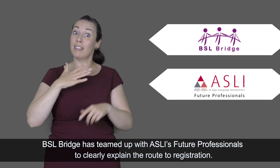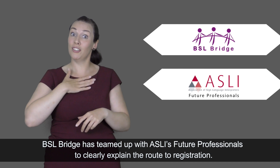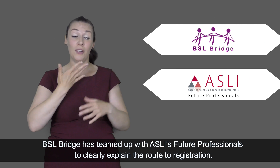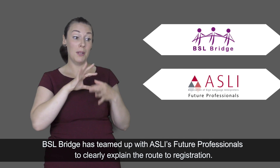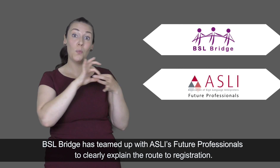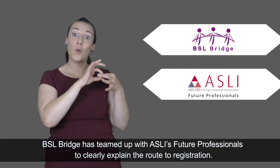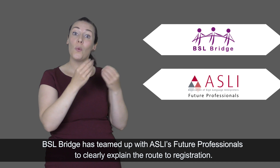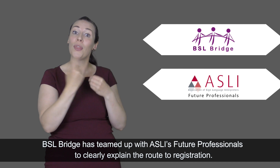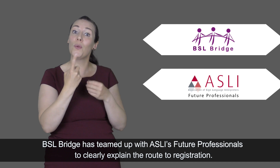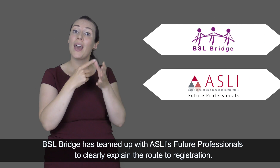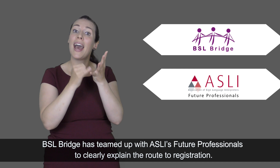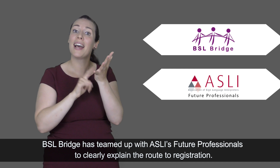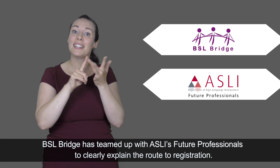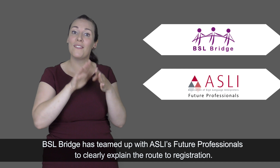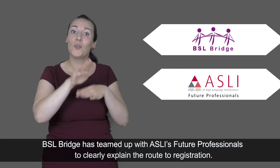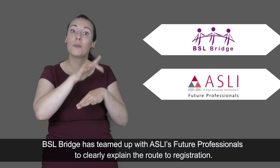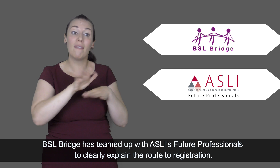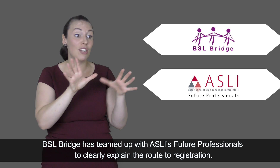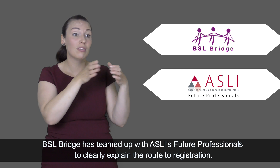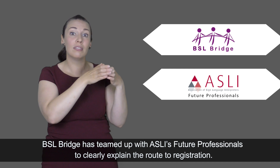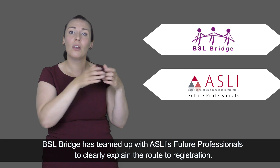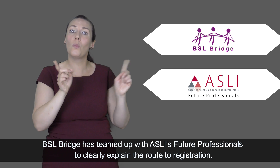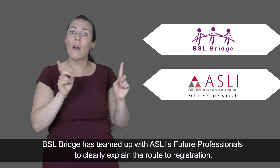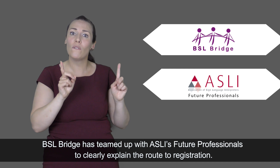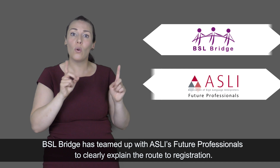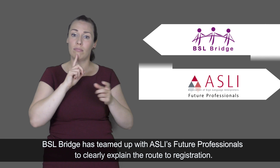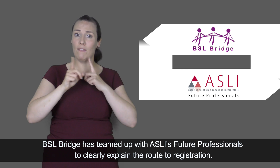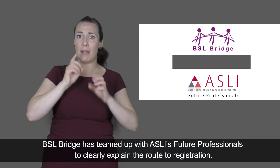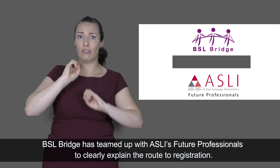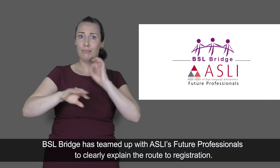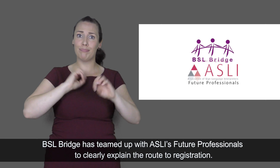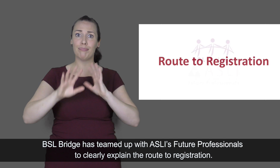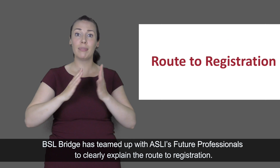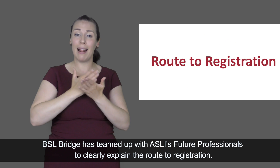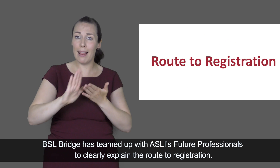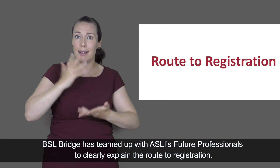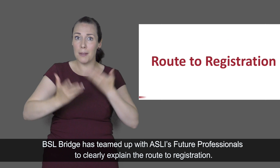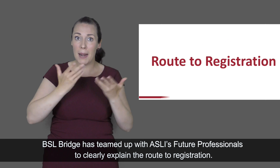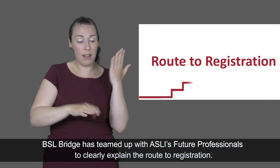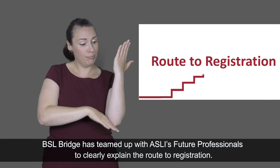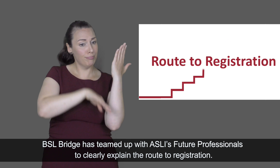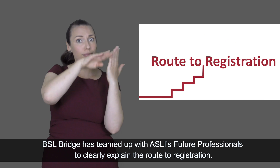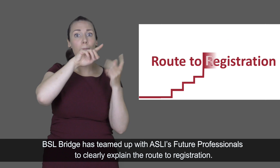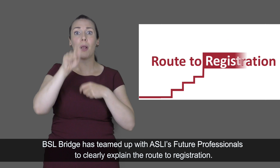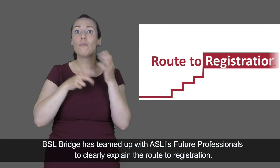BSL Bridge has teamed up with ASLI's future professionals to clearly explain the route to registration.